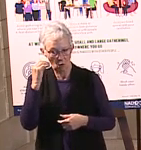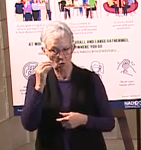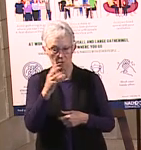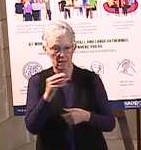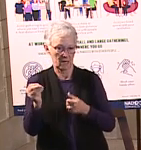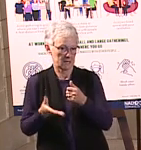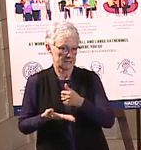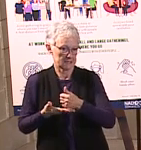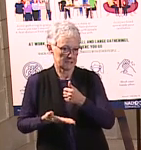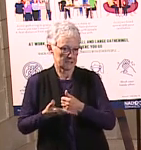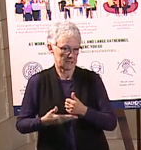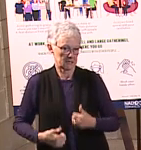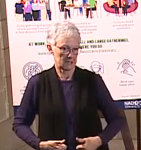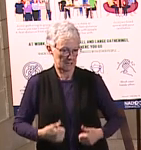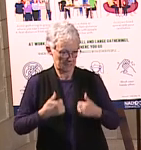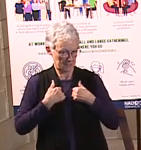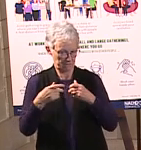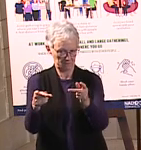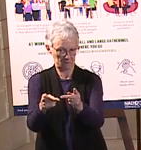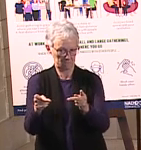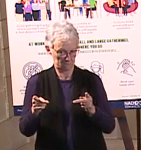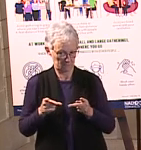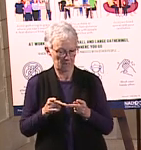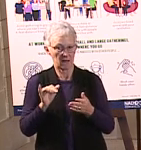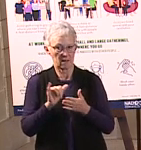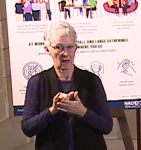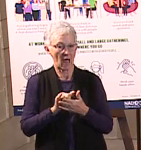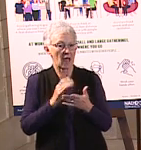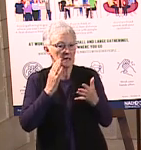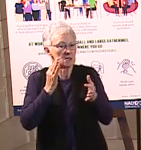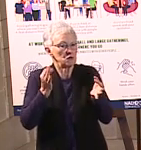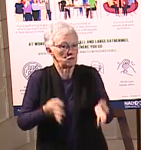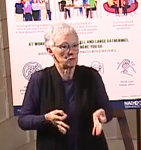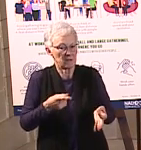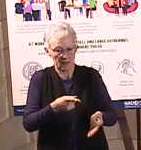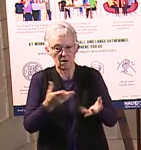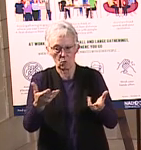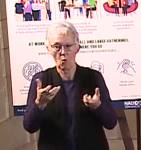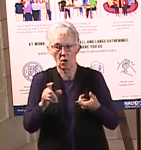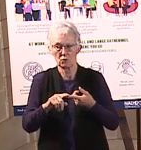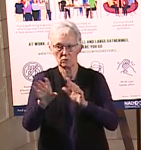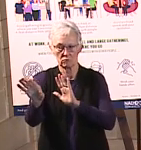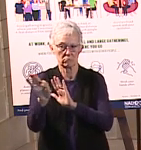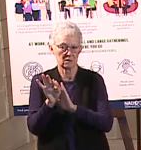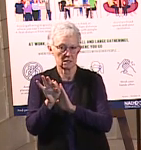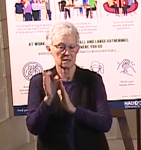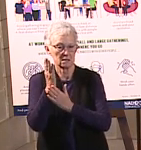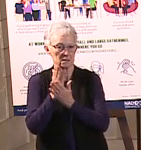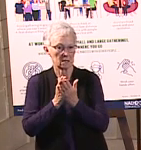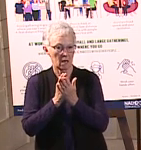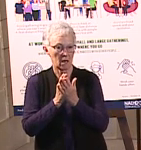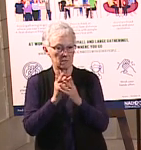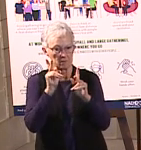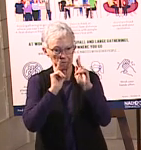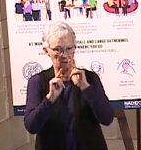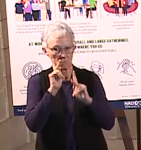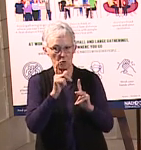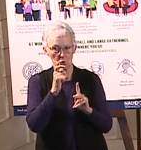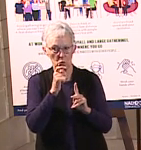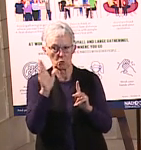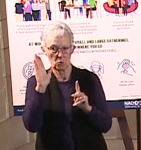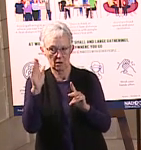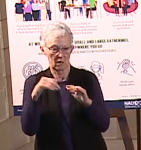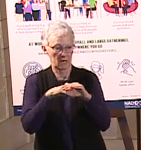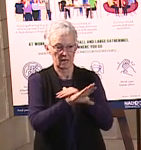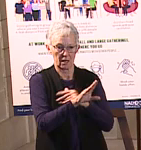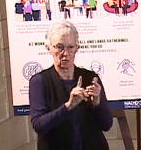facilities that choose to designate essential caregivers within their facilities. And again, I emphasize choose, because this